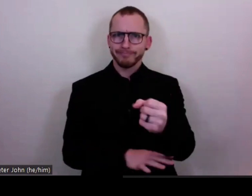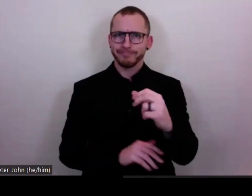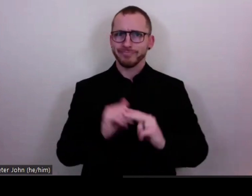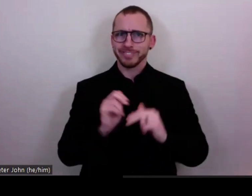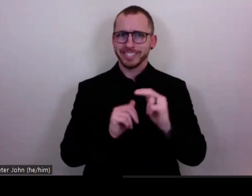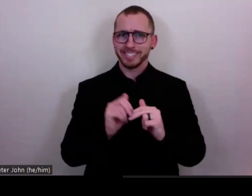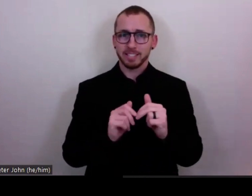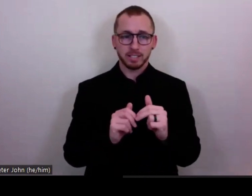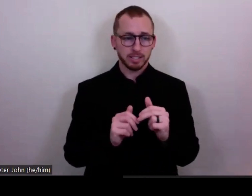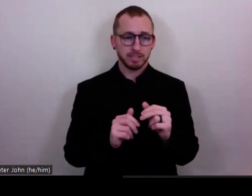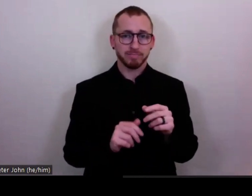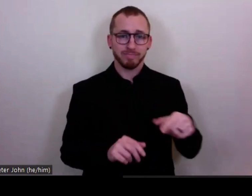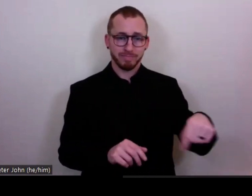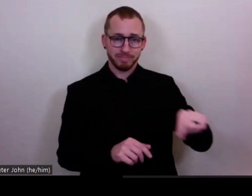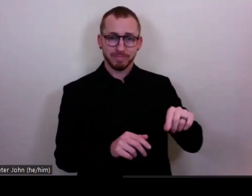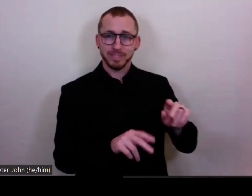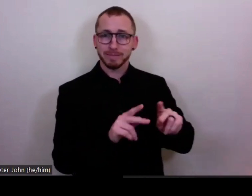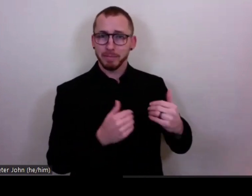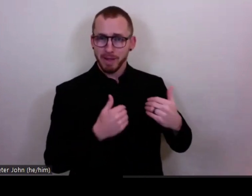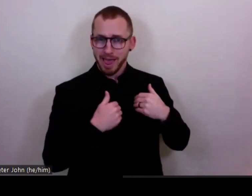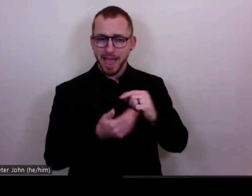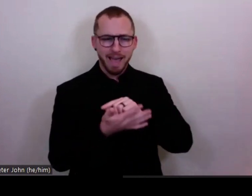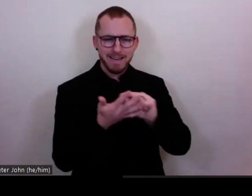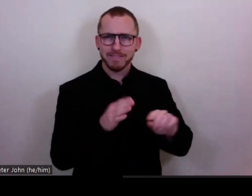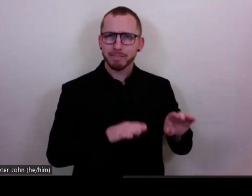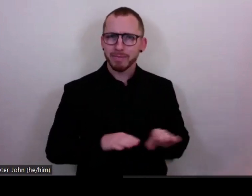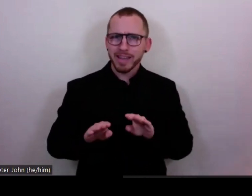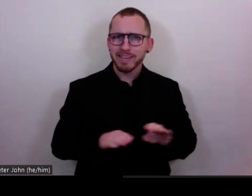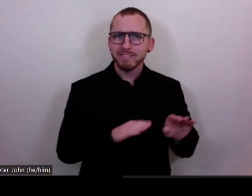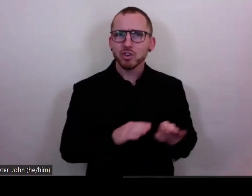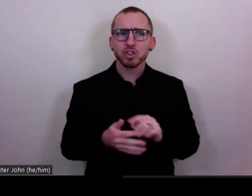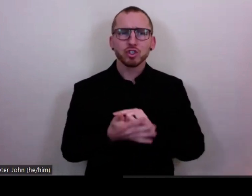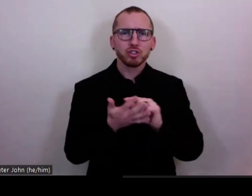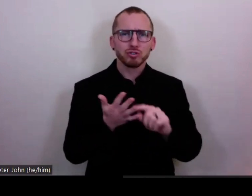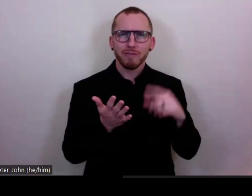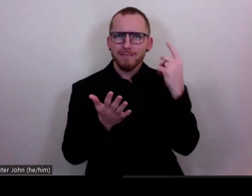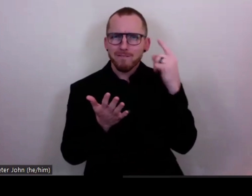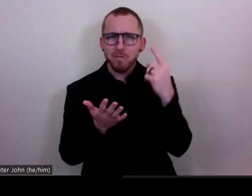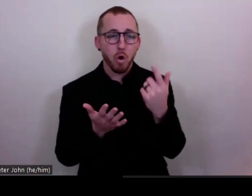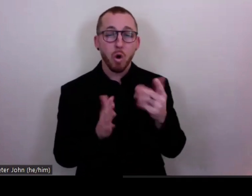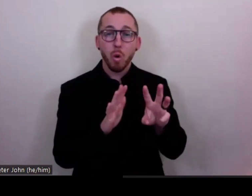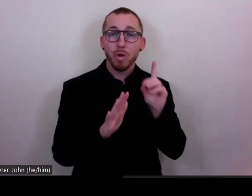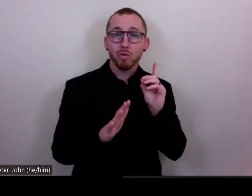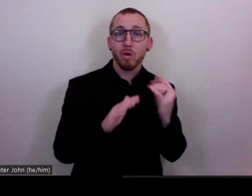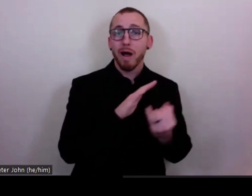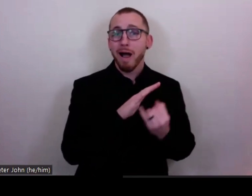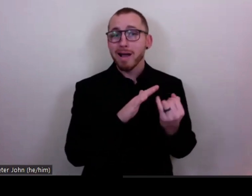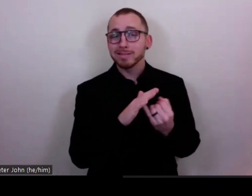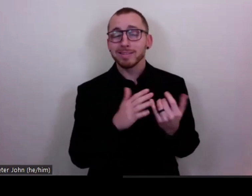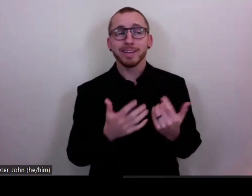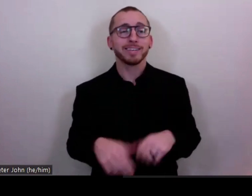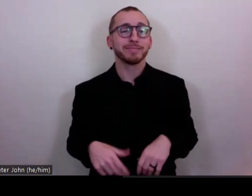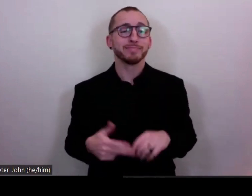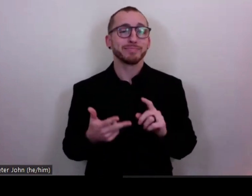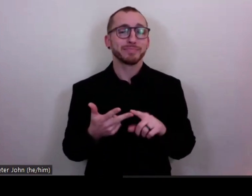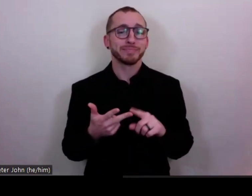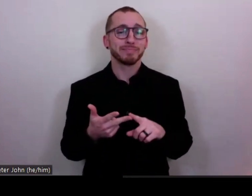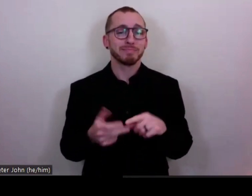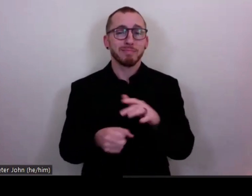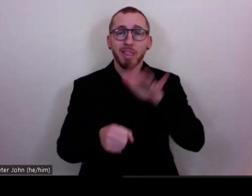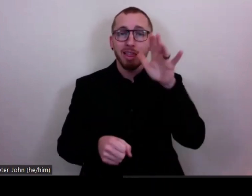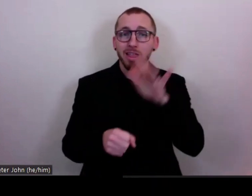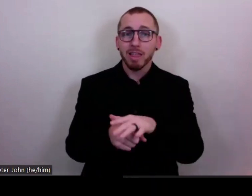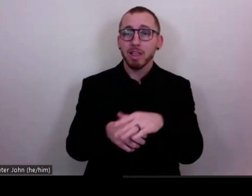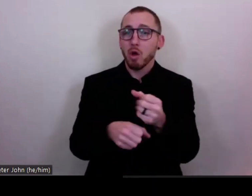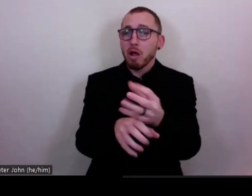the kinds of behaviors that they have, the withdrawn behavior, the lashing out